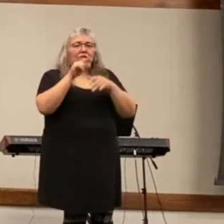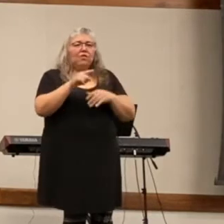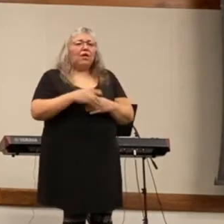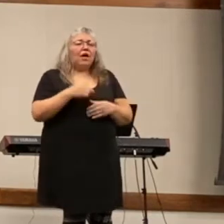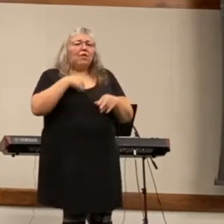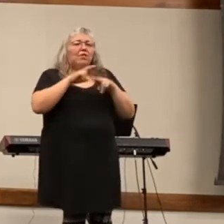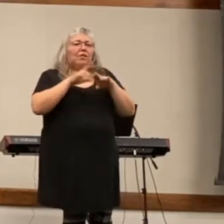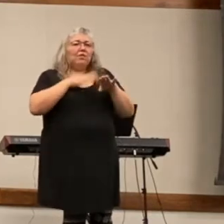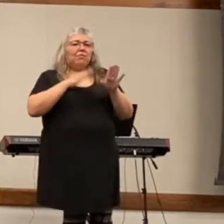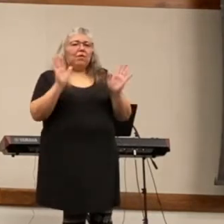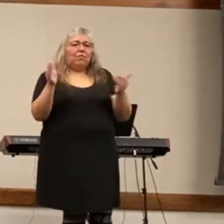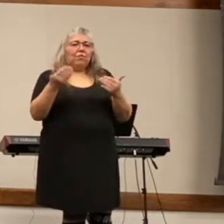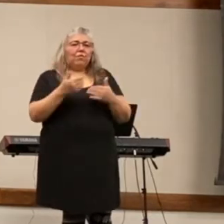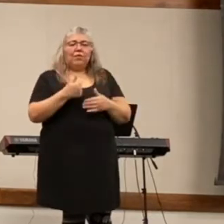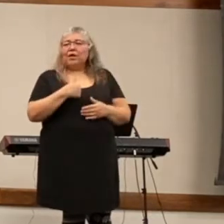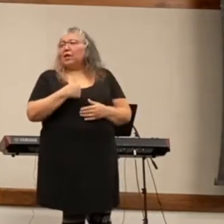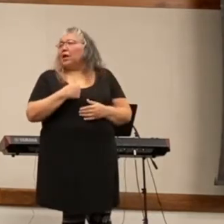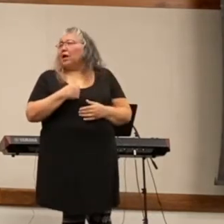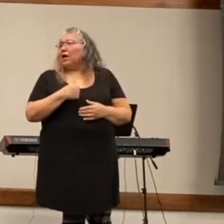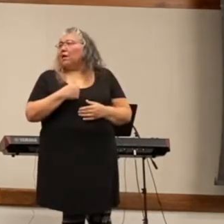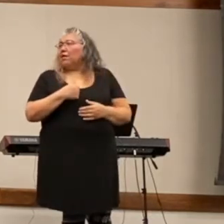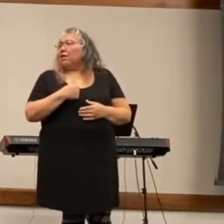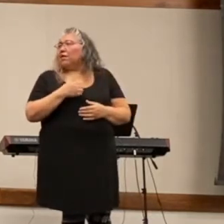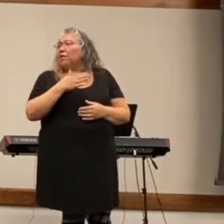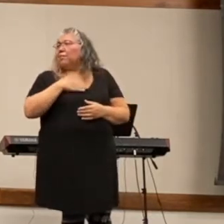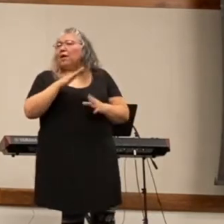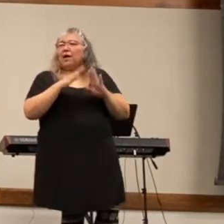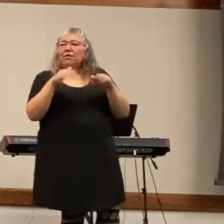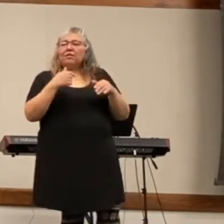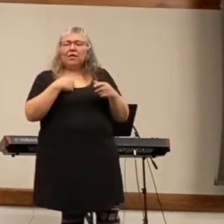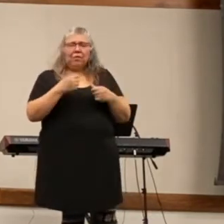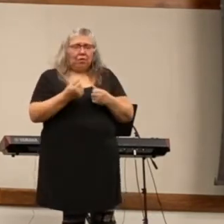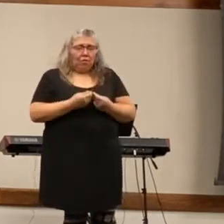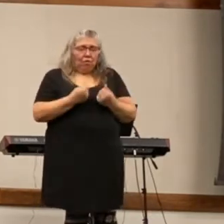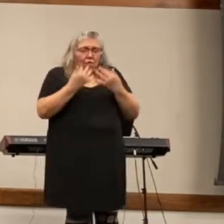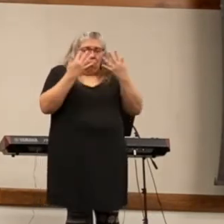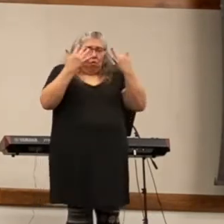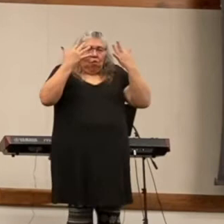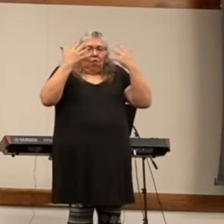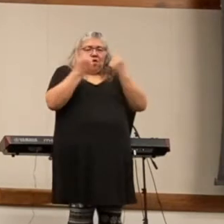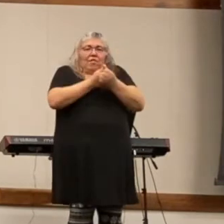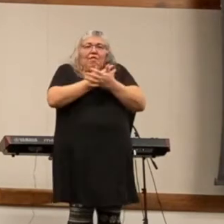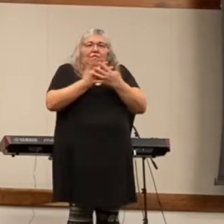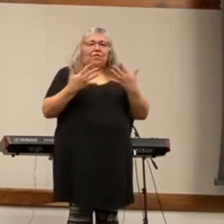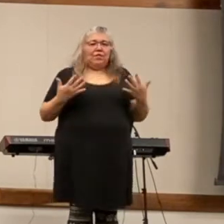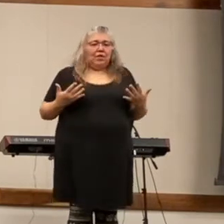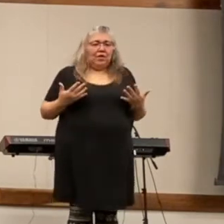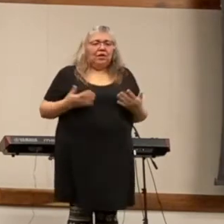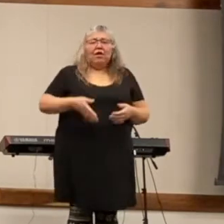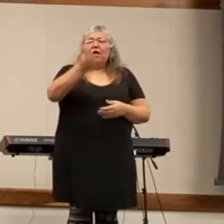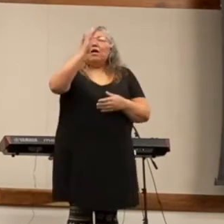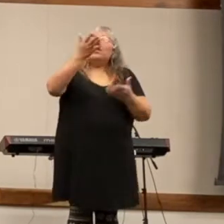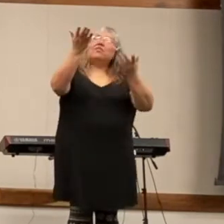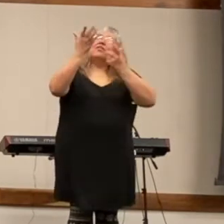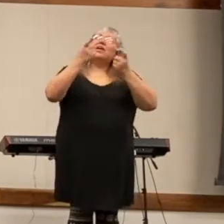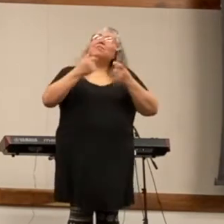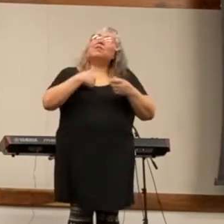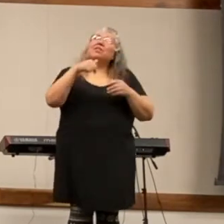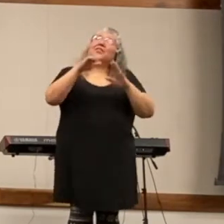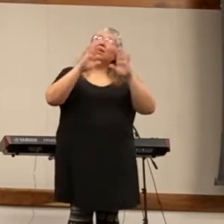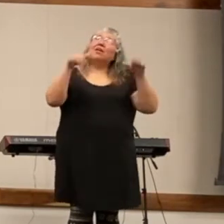I was sitting in my room, and I was just in my house, and I became overwhelmed with everything. I was like, Father, you gave me this